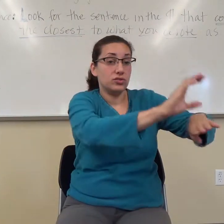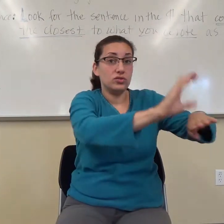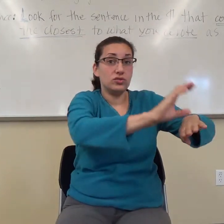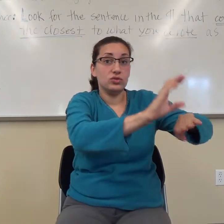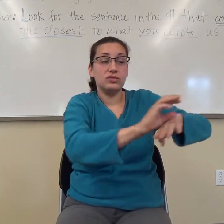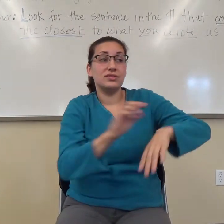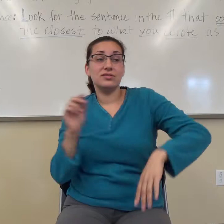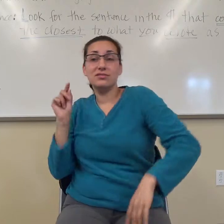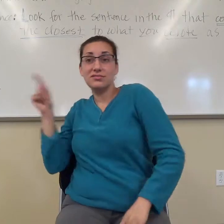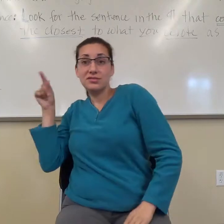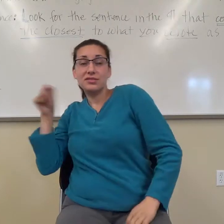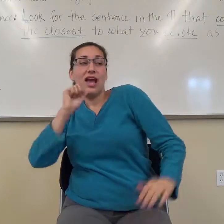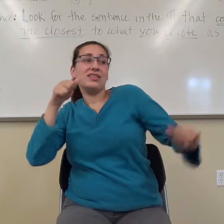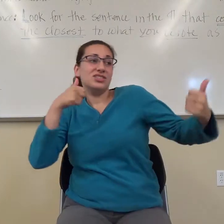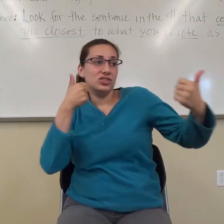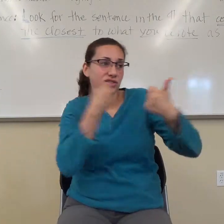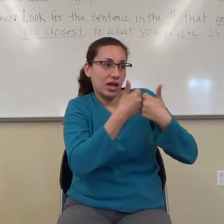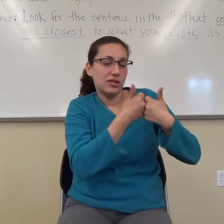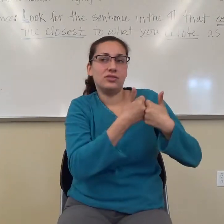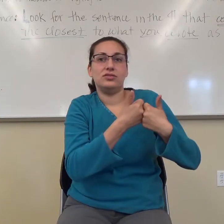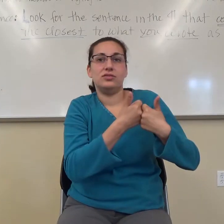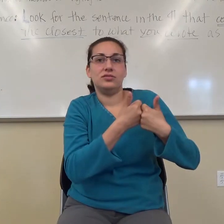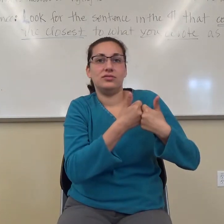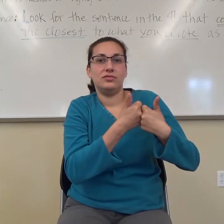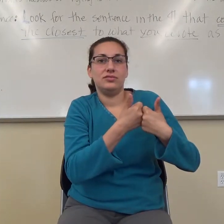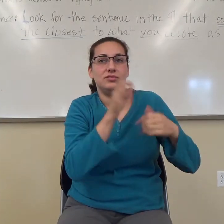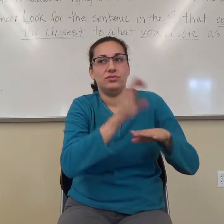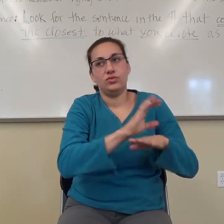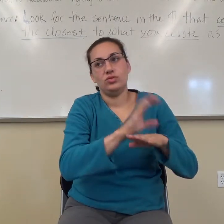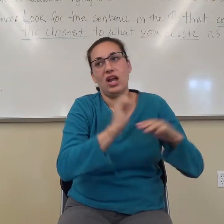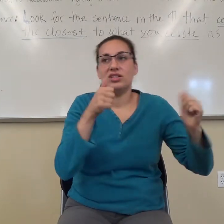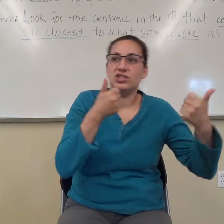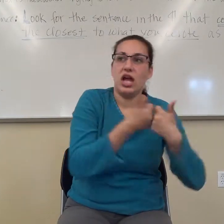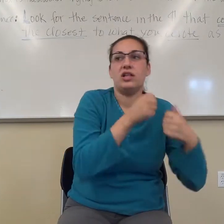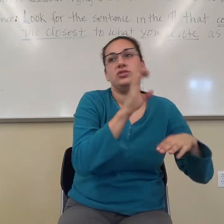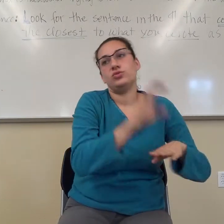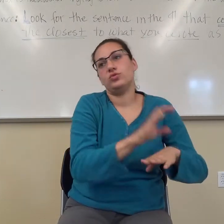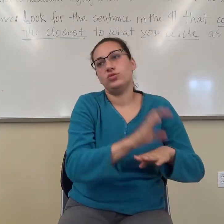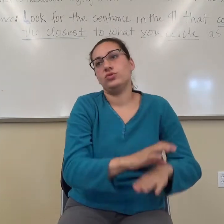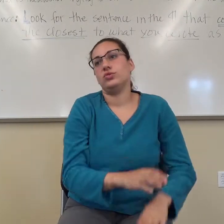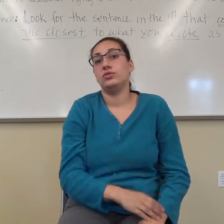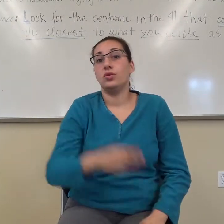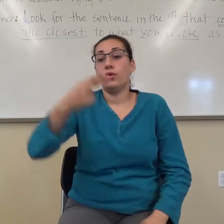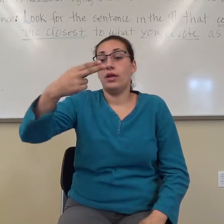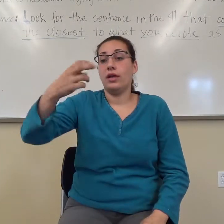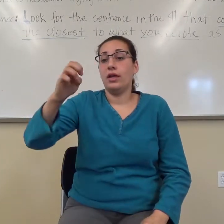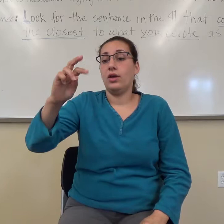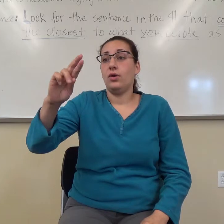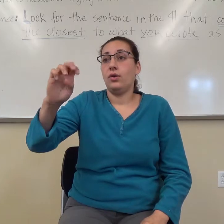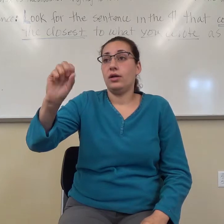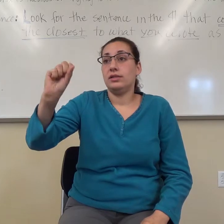church. So what it really means, what heresy really means is,